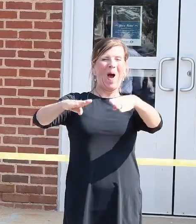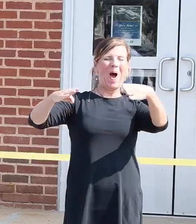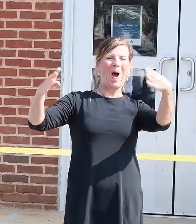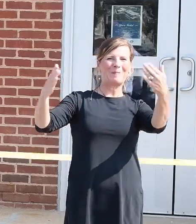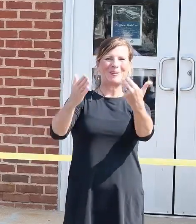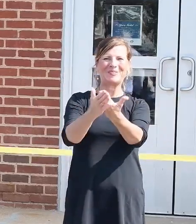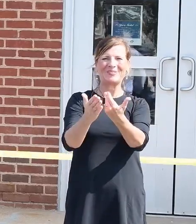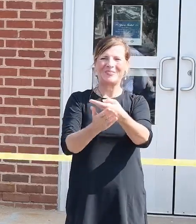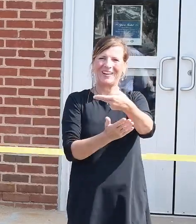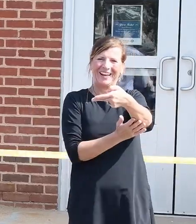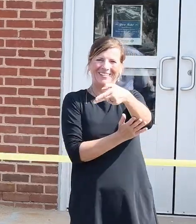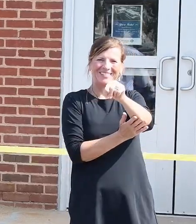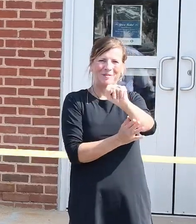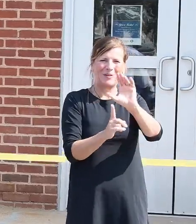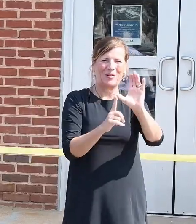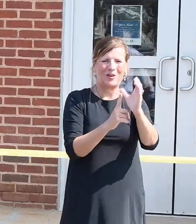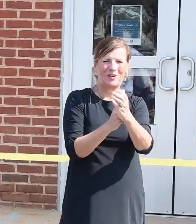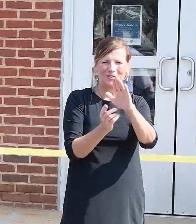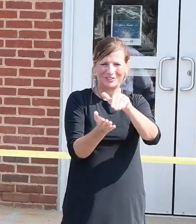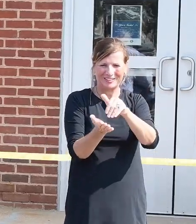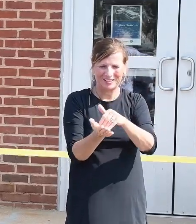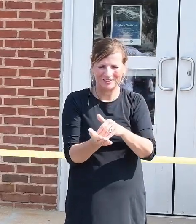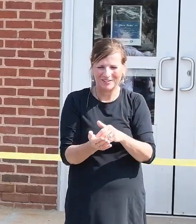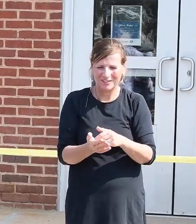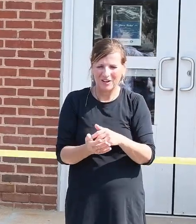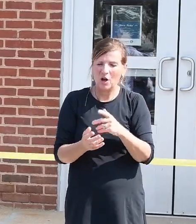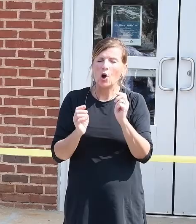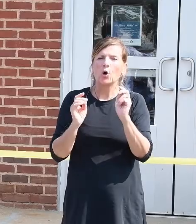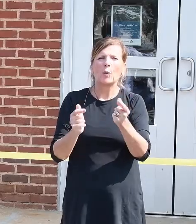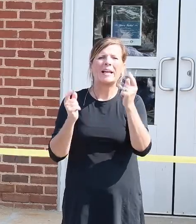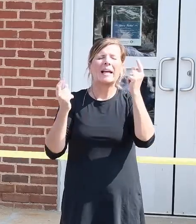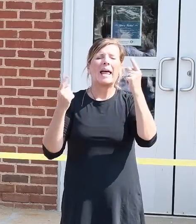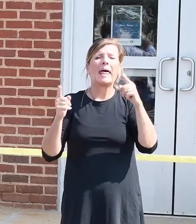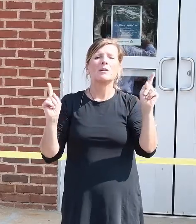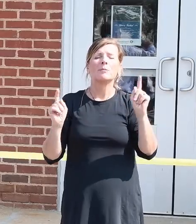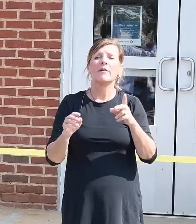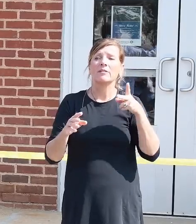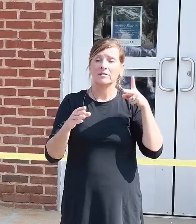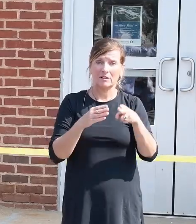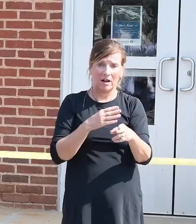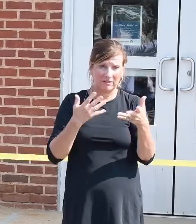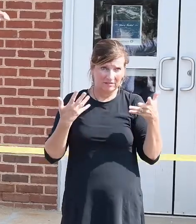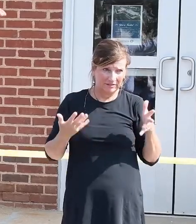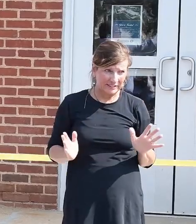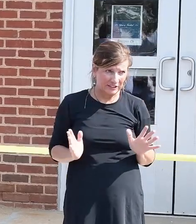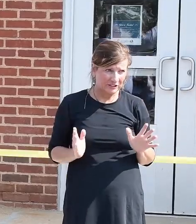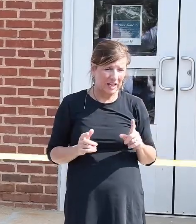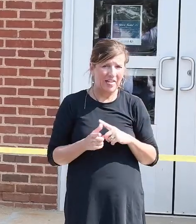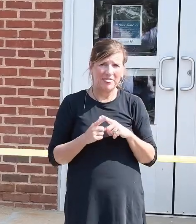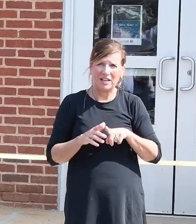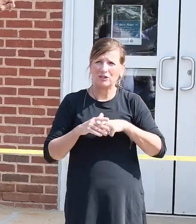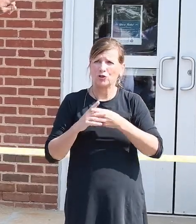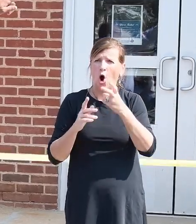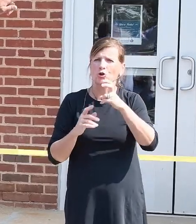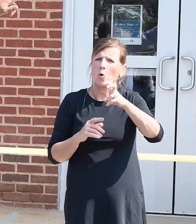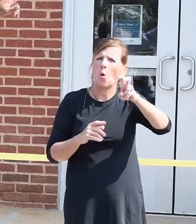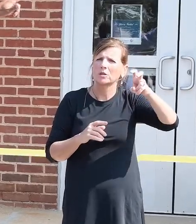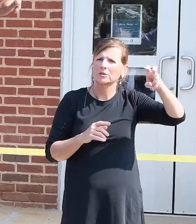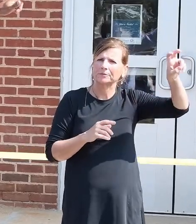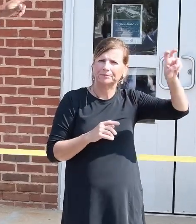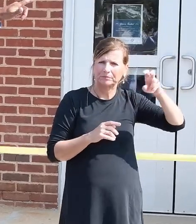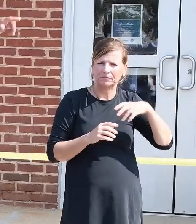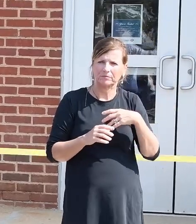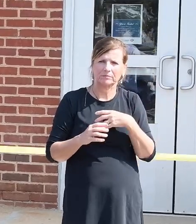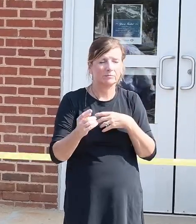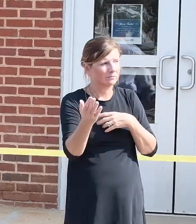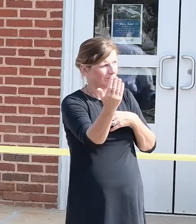Tubman Cultural Center. And just a quick announcement, after we're done cutting the ribbon, we're going to start tours, and you'll be entered the side of the building